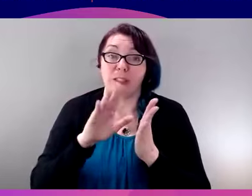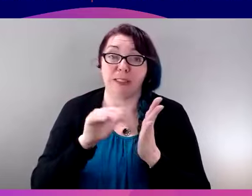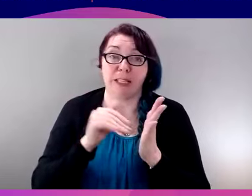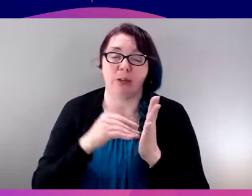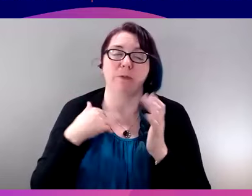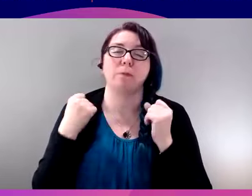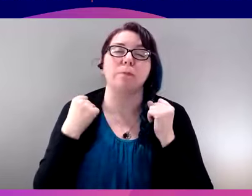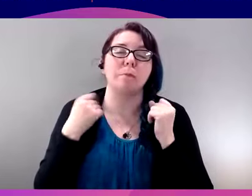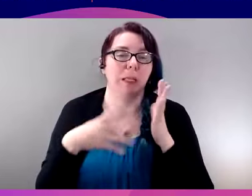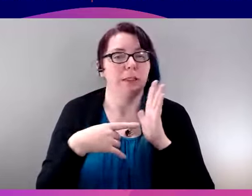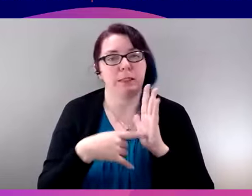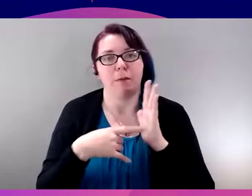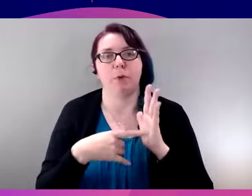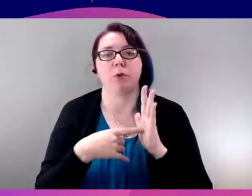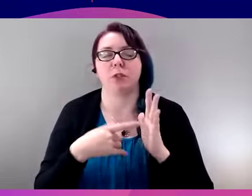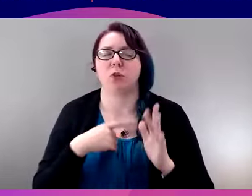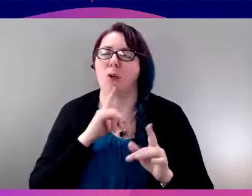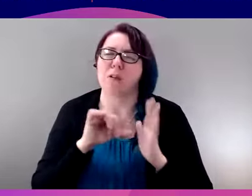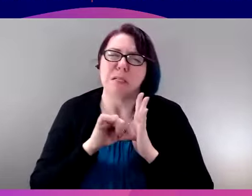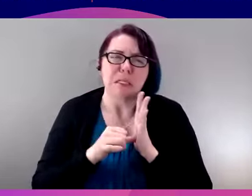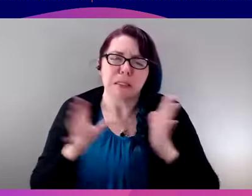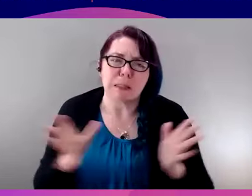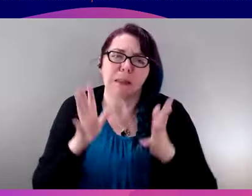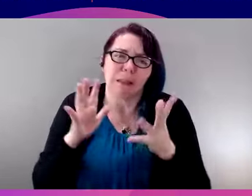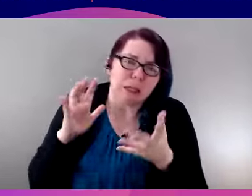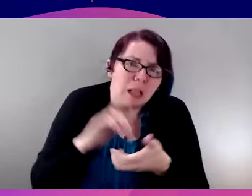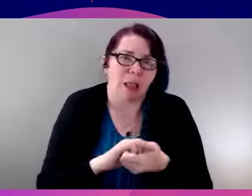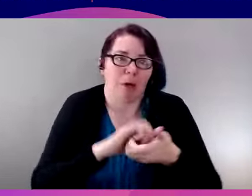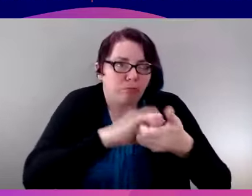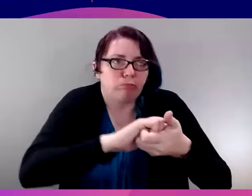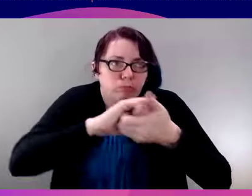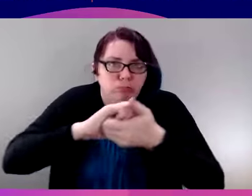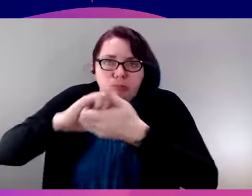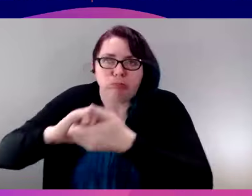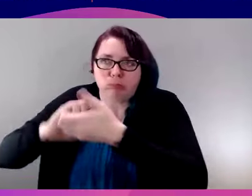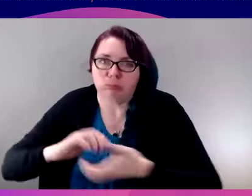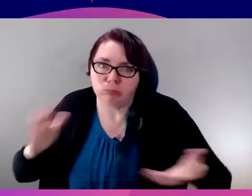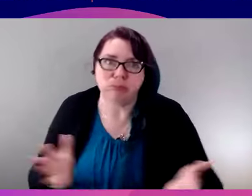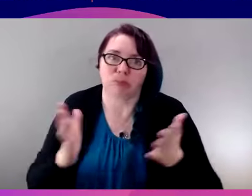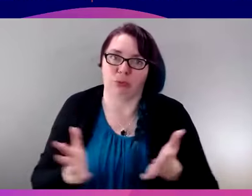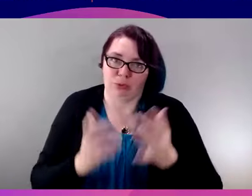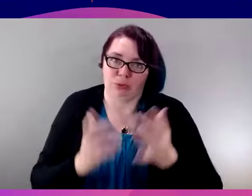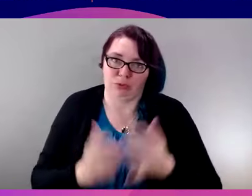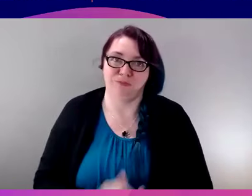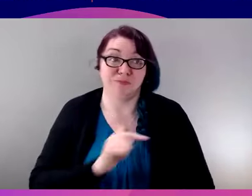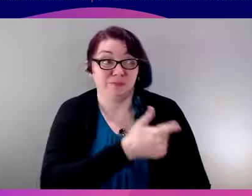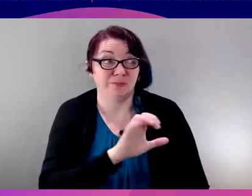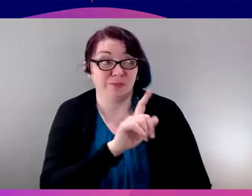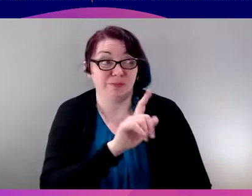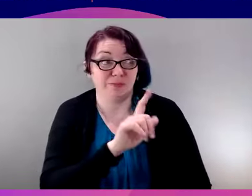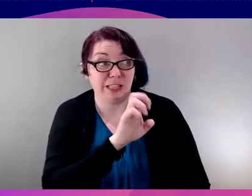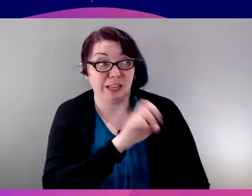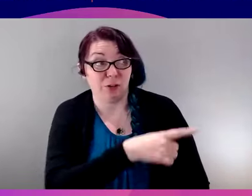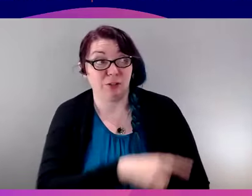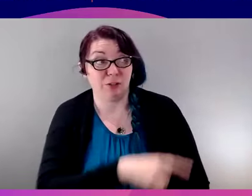collaborate, collaborate is my second point, and I will pass it to Claire. Thank you. You stole the words right out